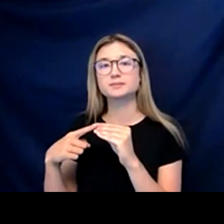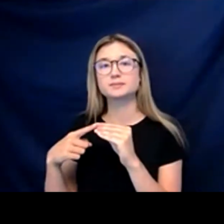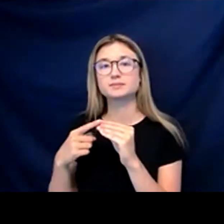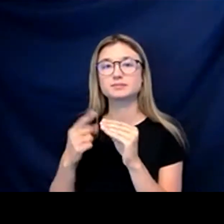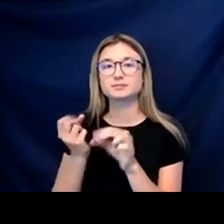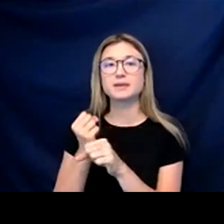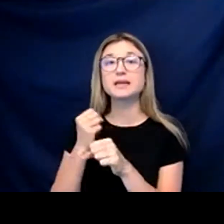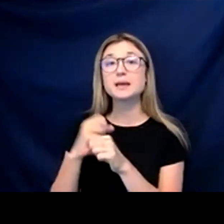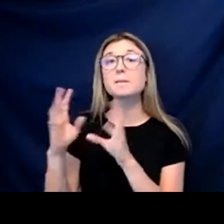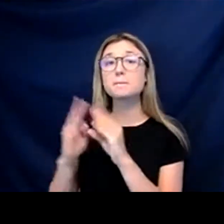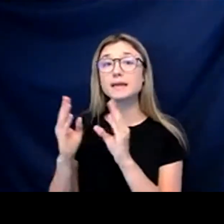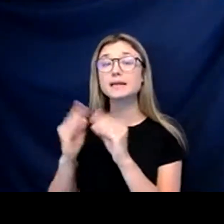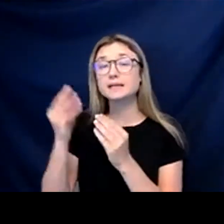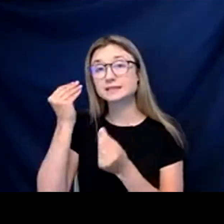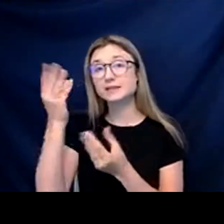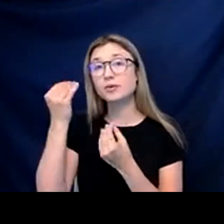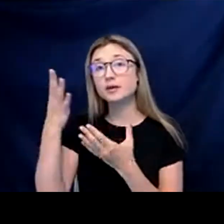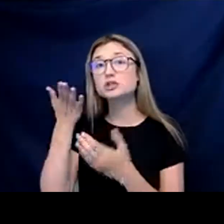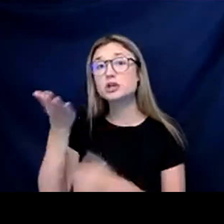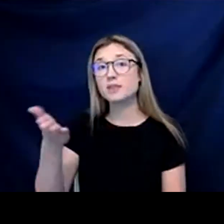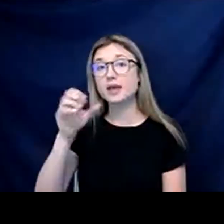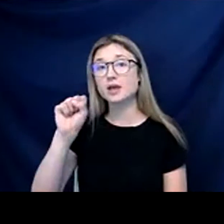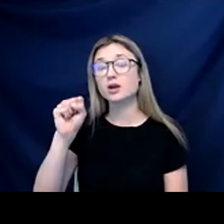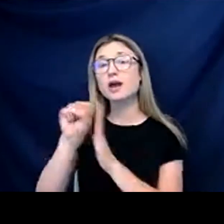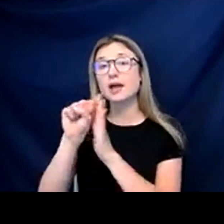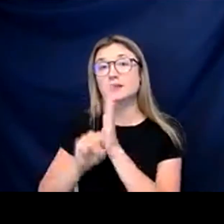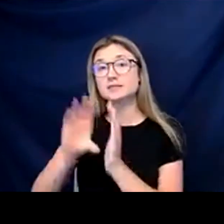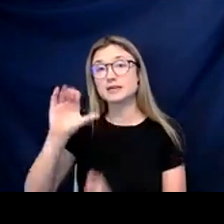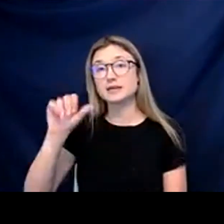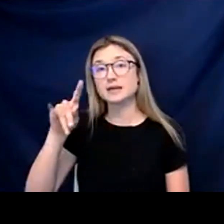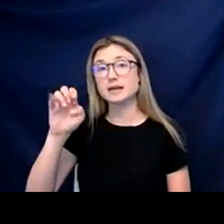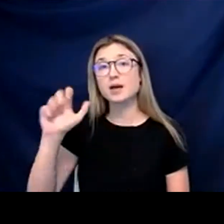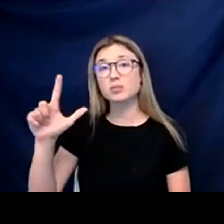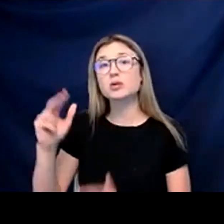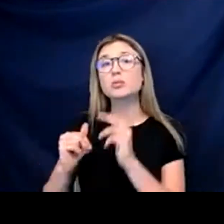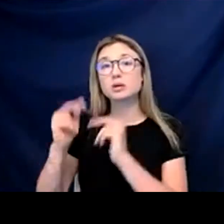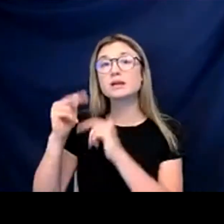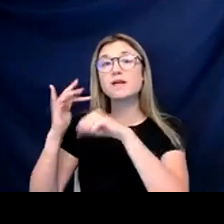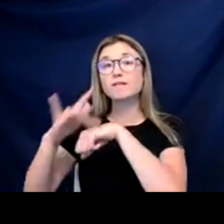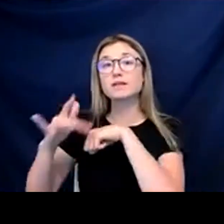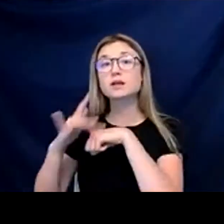the meetings and information at the state capitol available to deaf citizens.